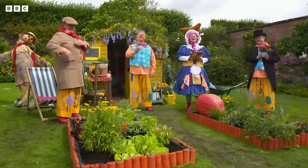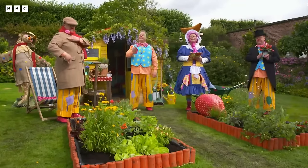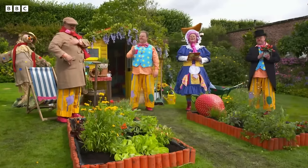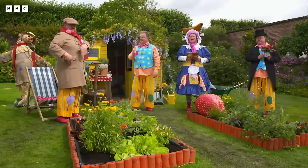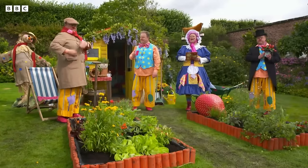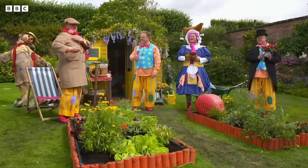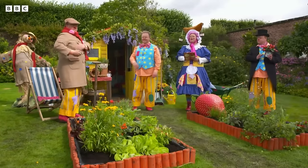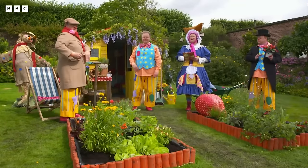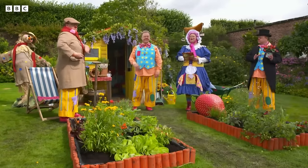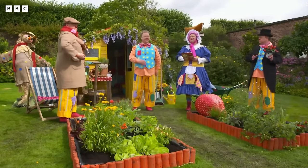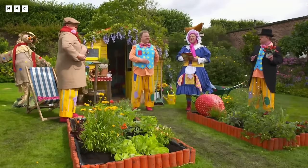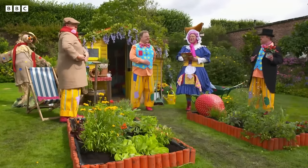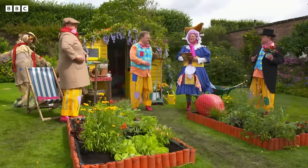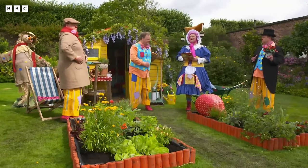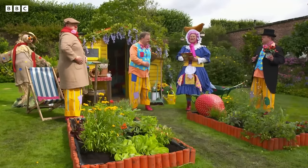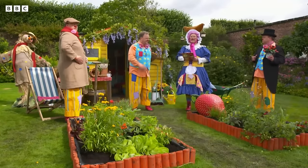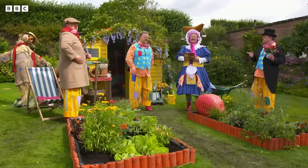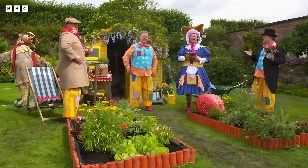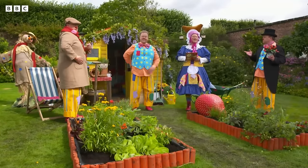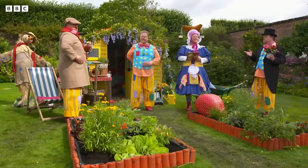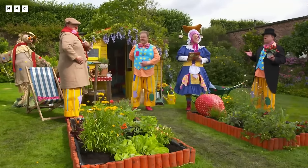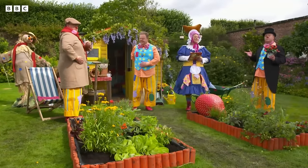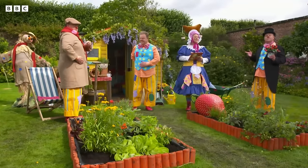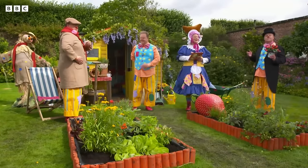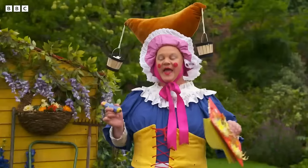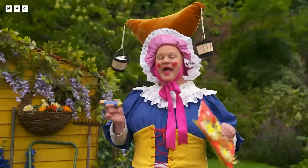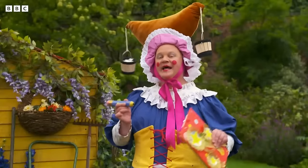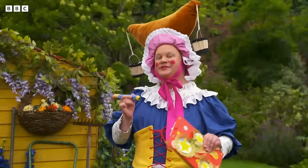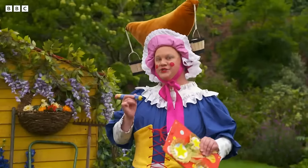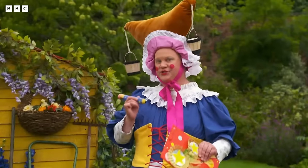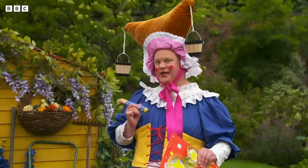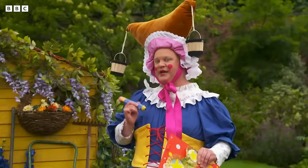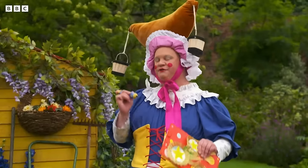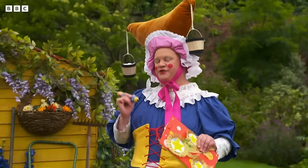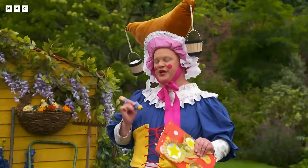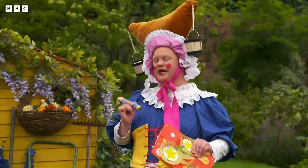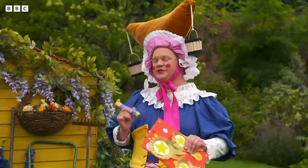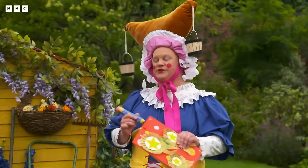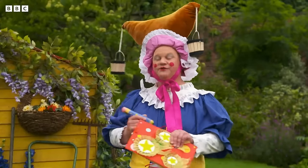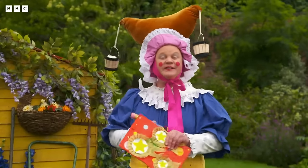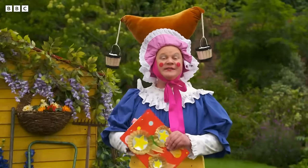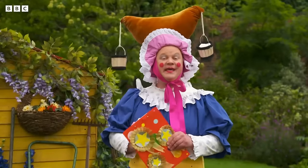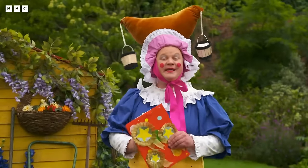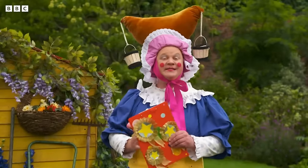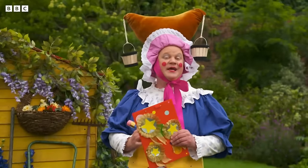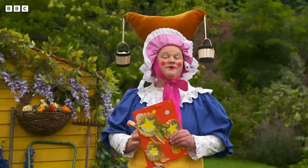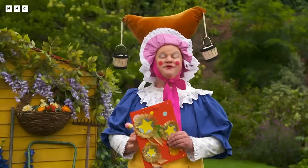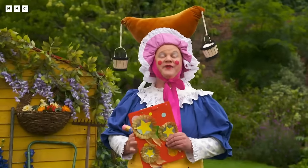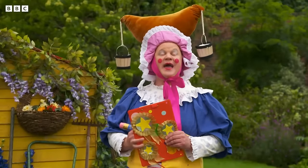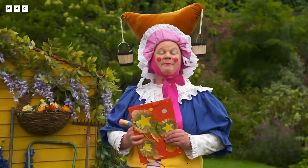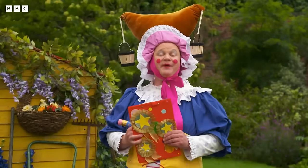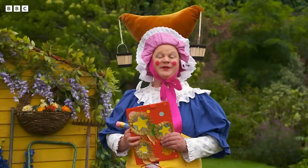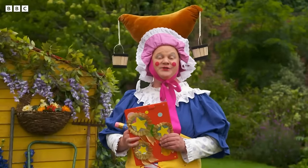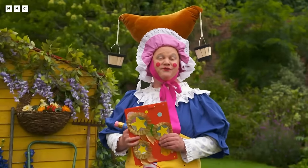Ladies and gentlemen, boys and girls, as chief judge of this year's Fabulous